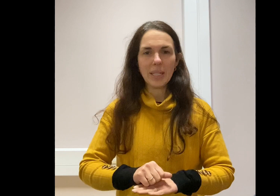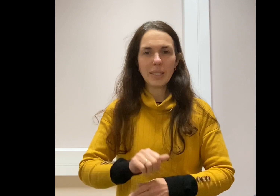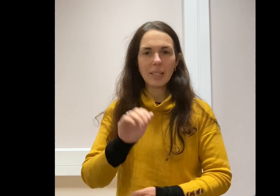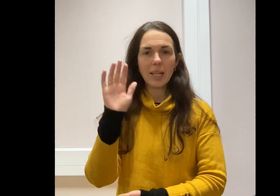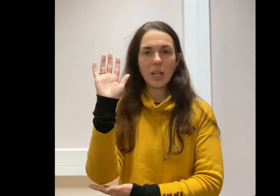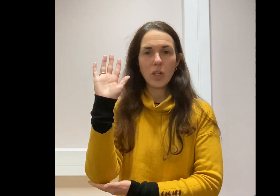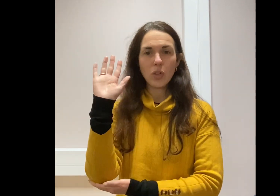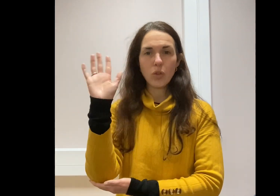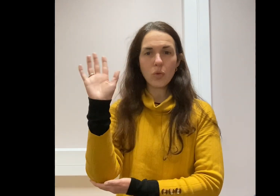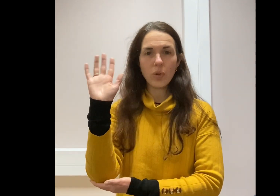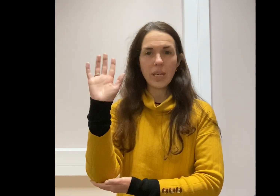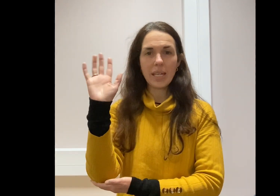Christmas tree.